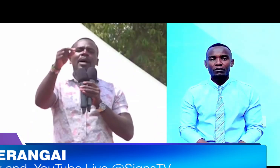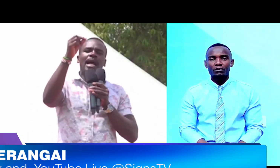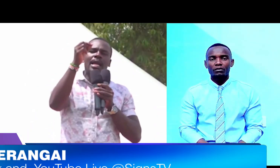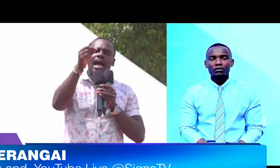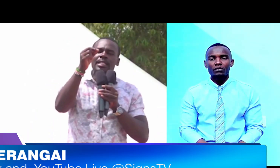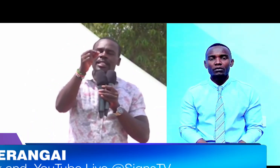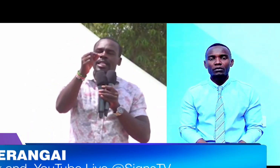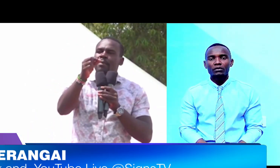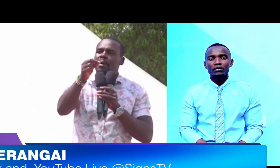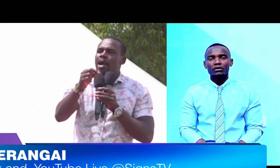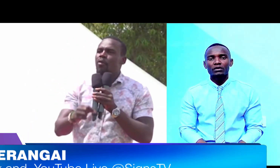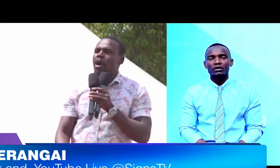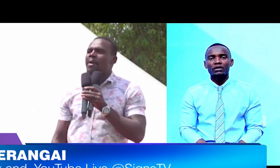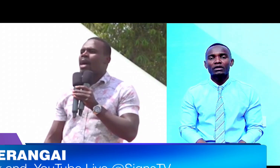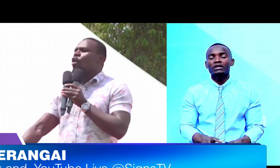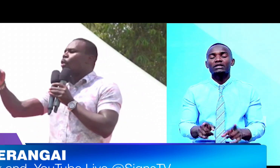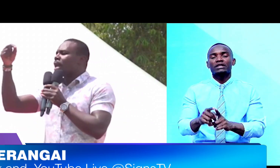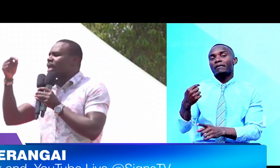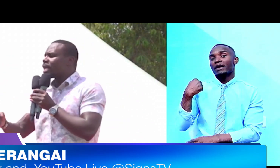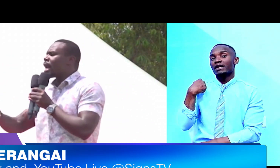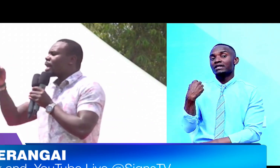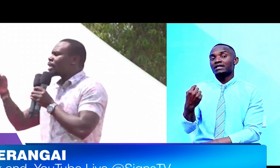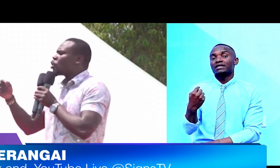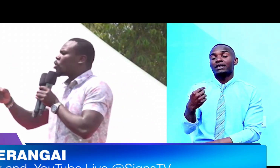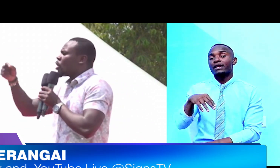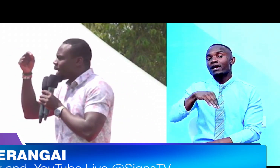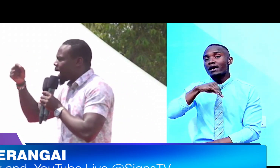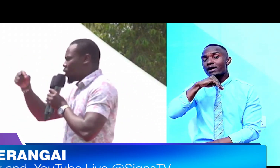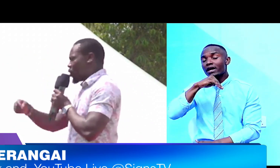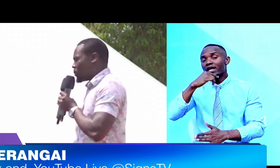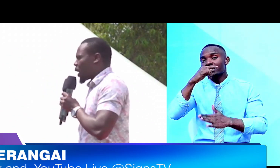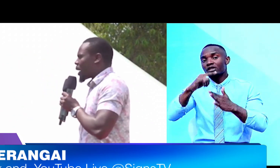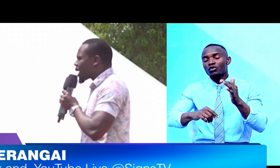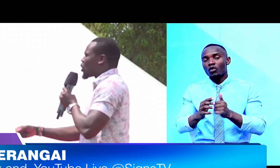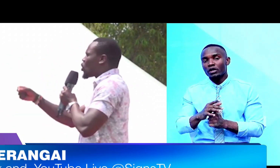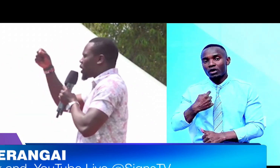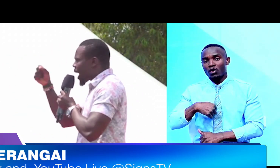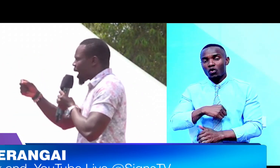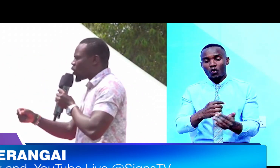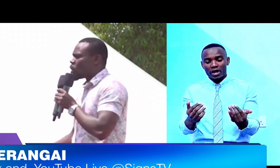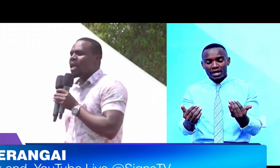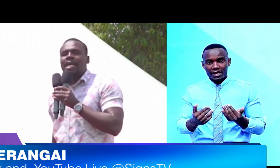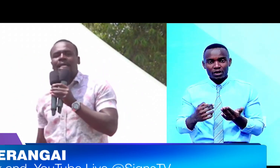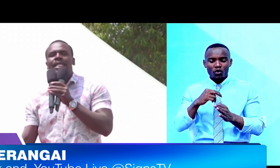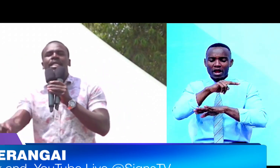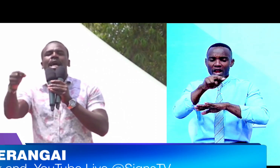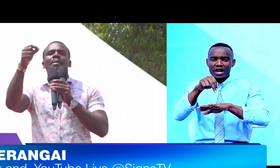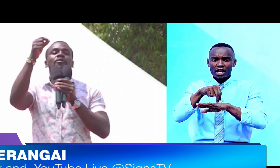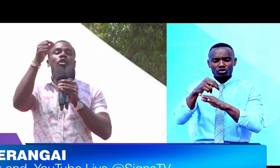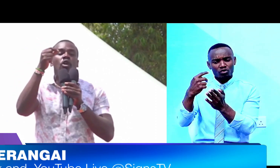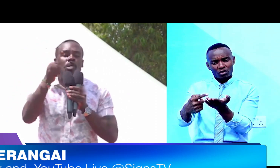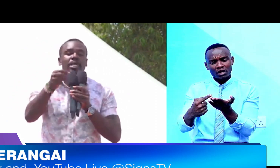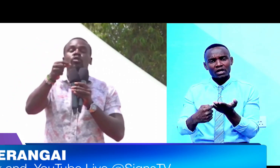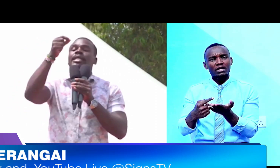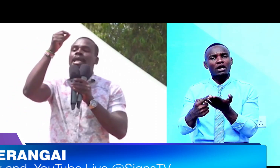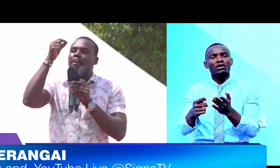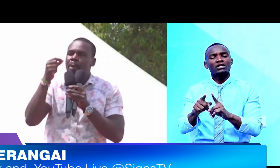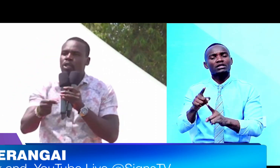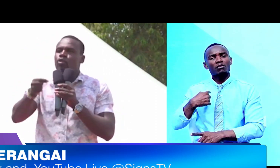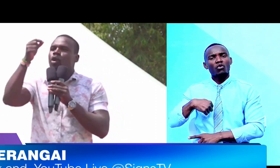Baba jana alisema ya kwamba we need a national dialogue. National dialogue. Na sisi kama viongozi tuna support what